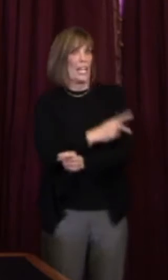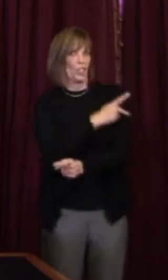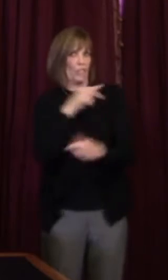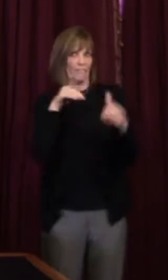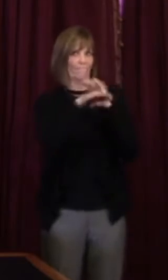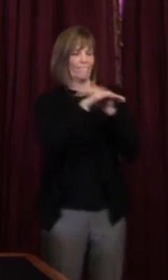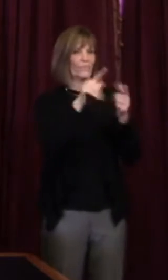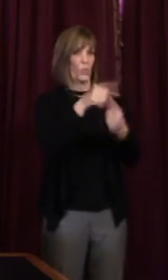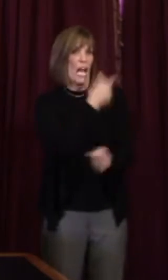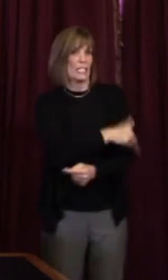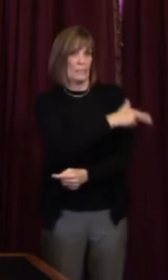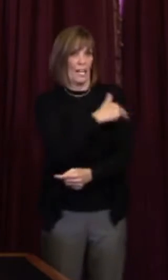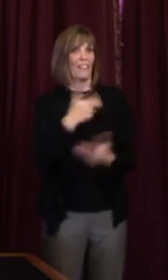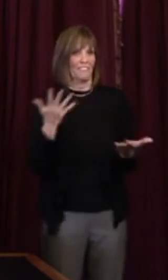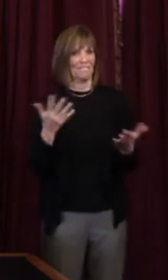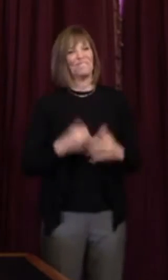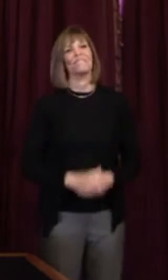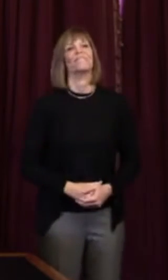this time.